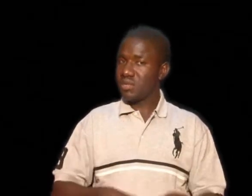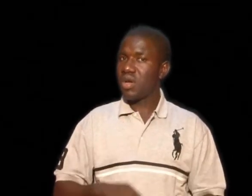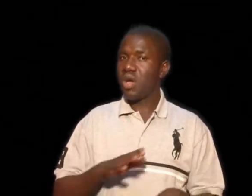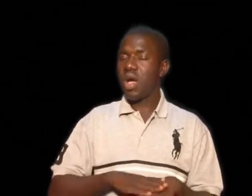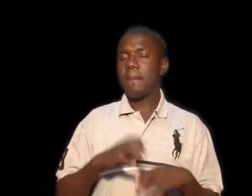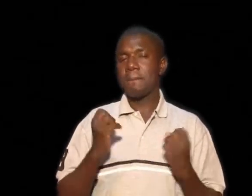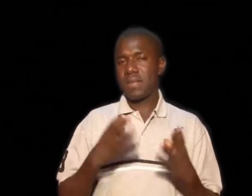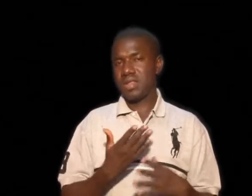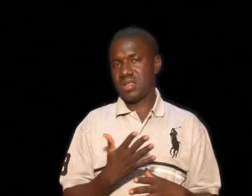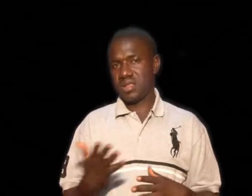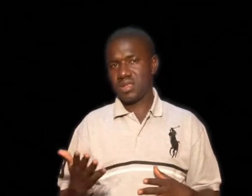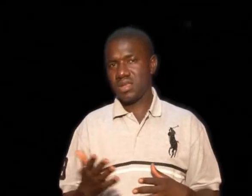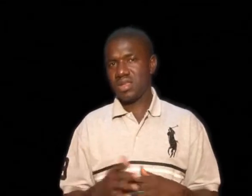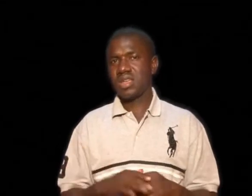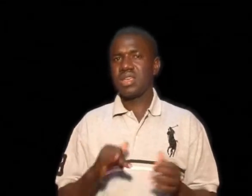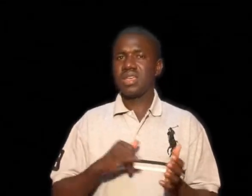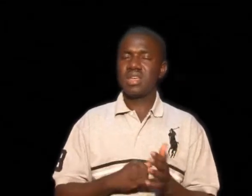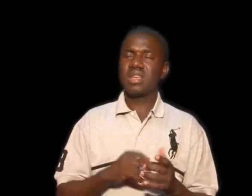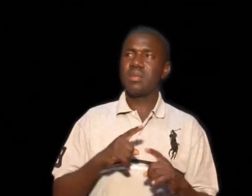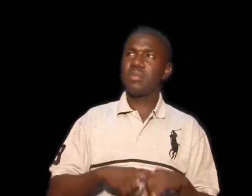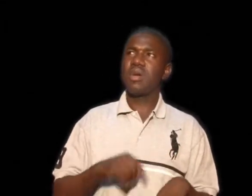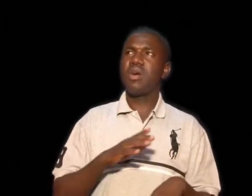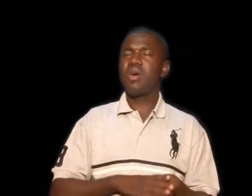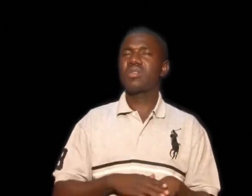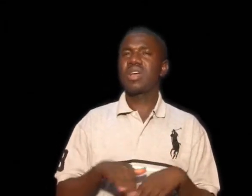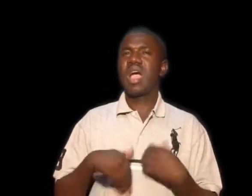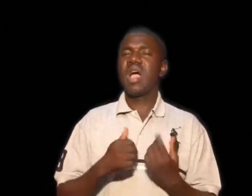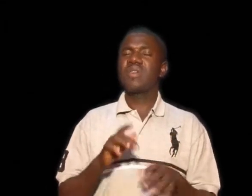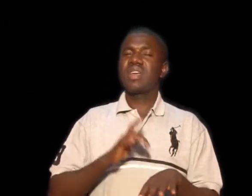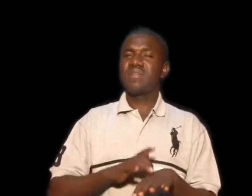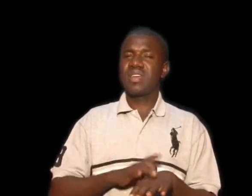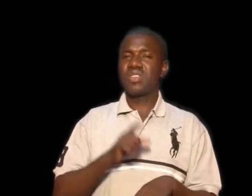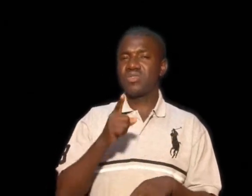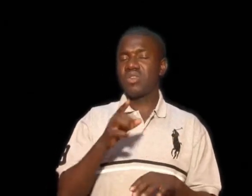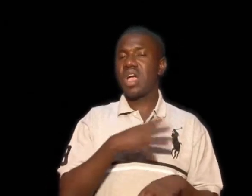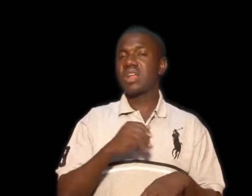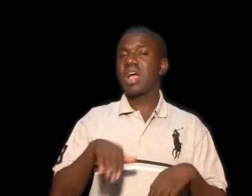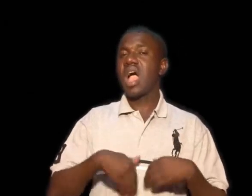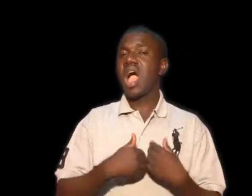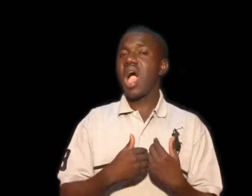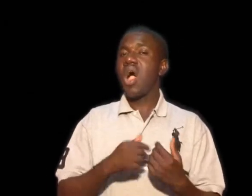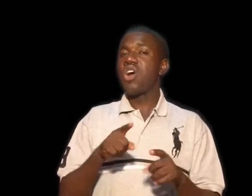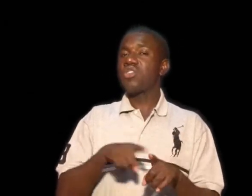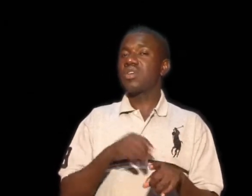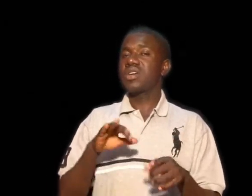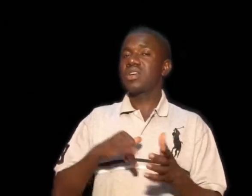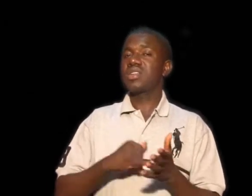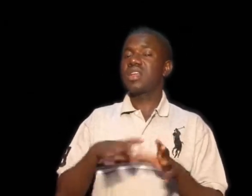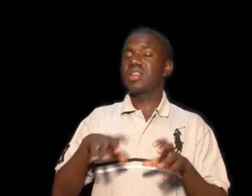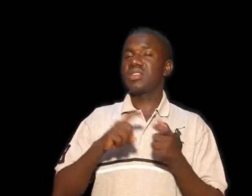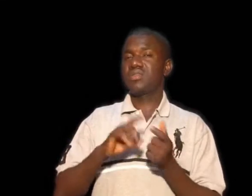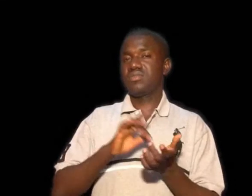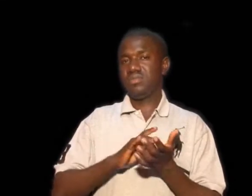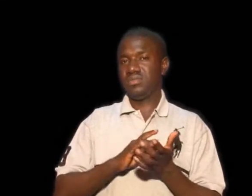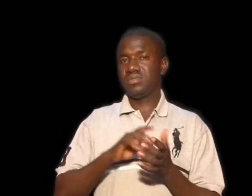factors, including the severity of the infection and when it was treated, the disability that is caused by